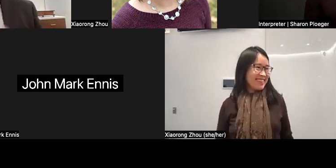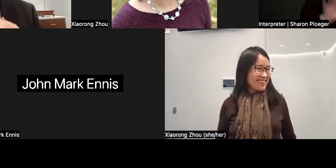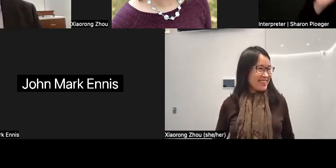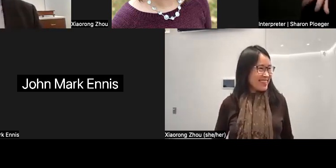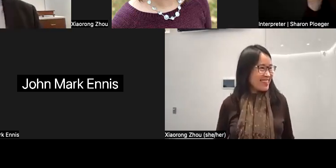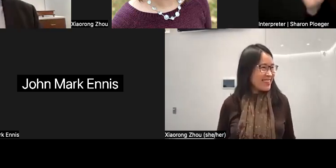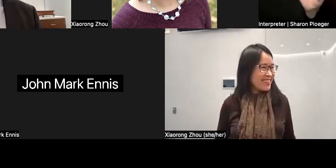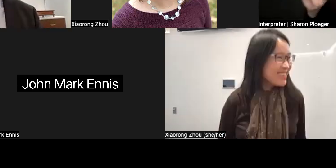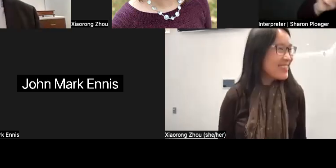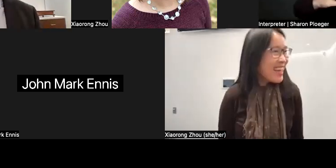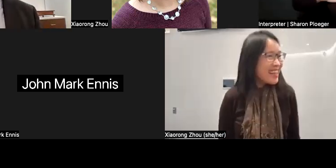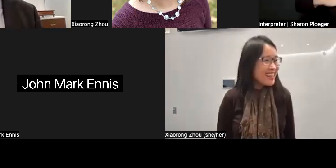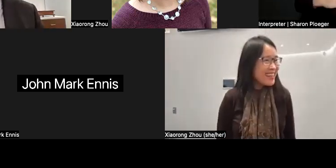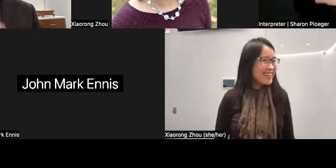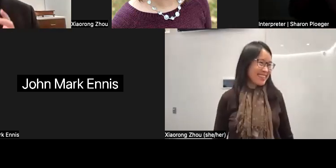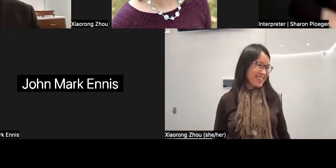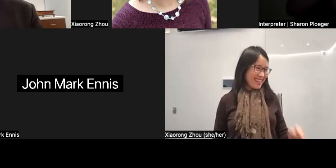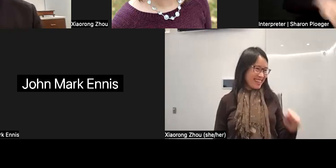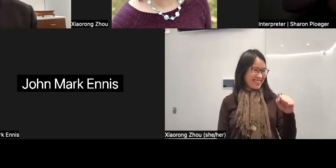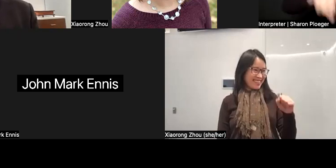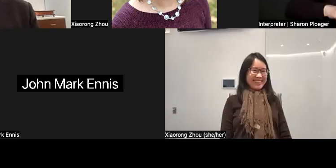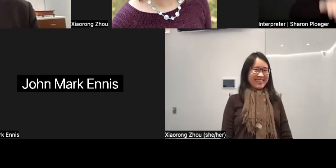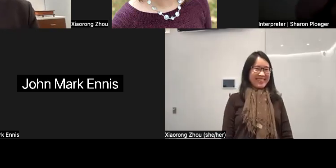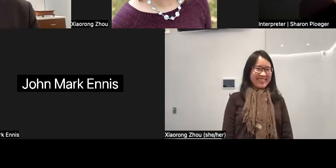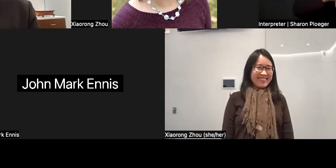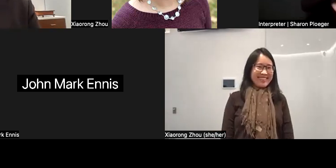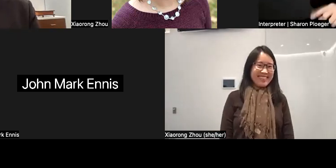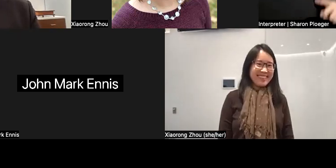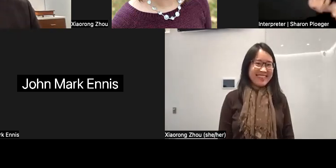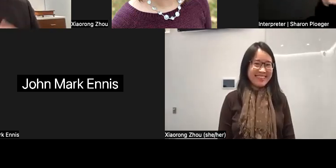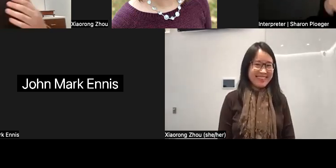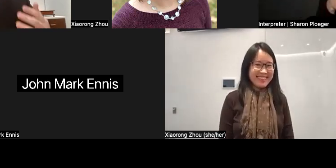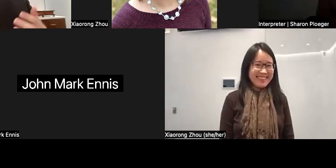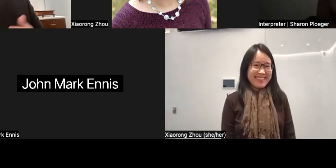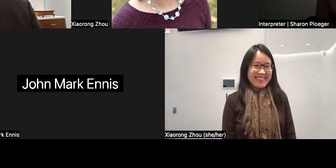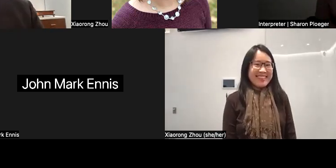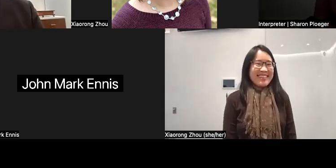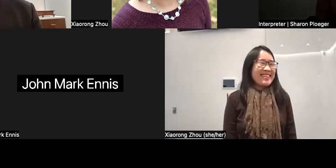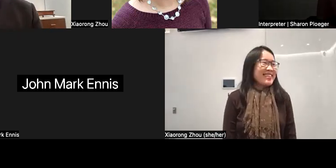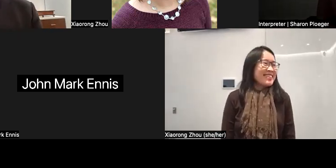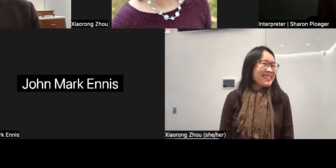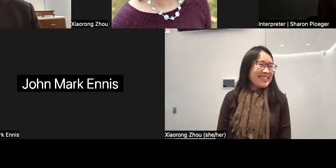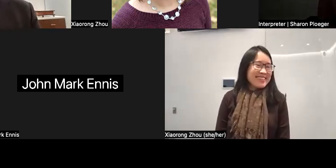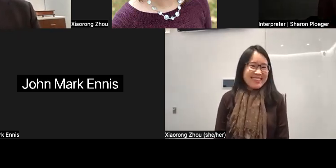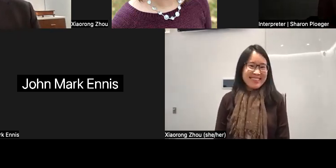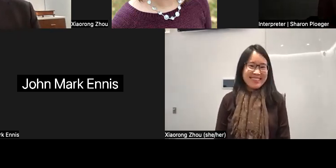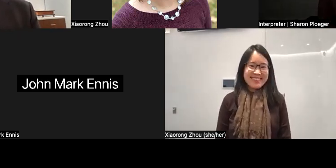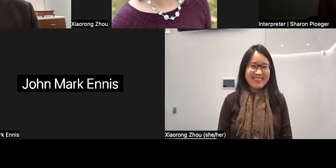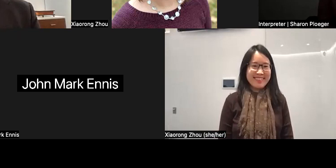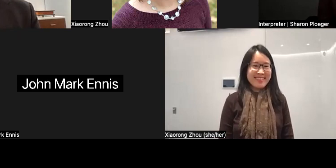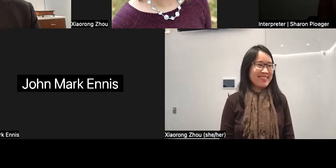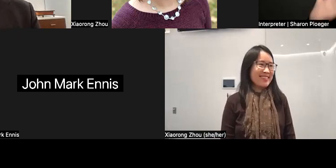Perfect. Well, it's my job to ask the questions. So you're perfect. So we just read off